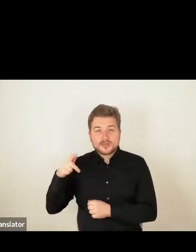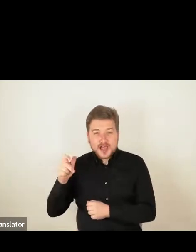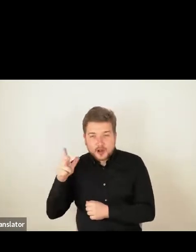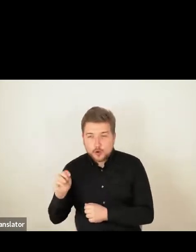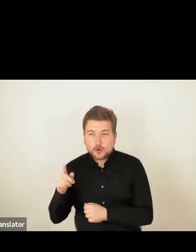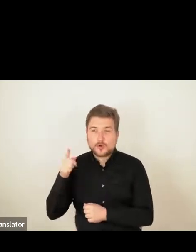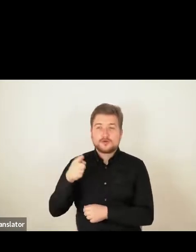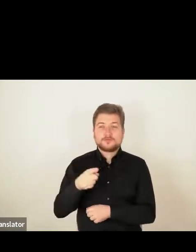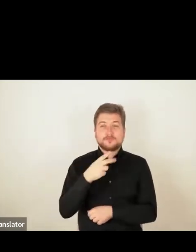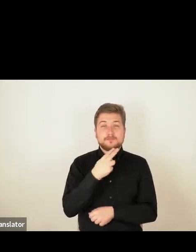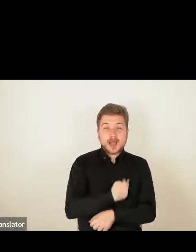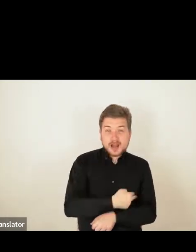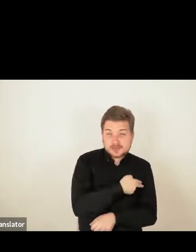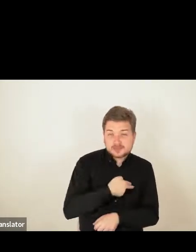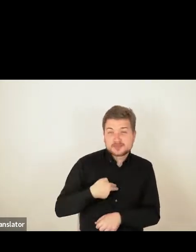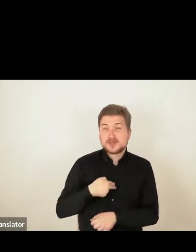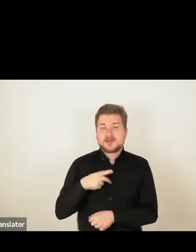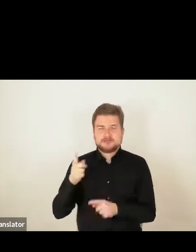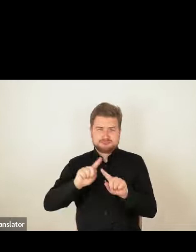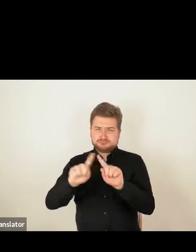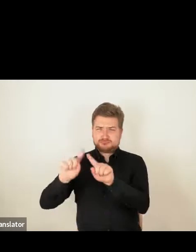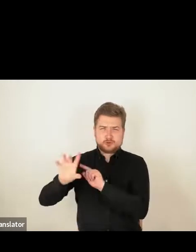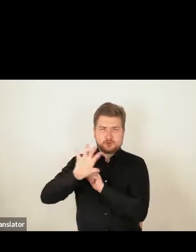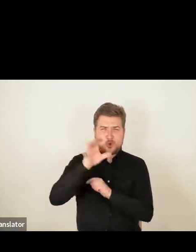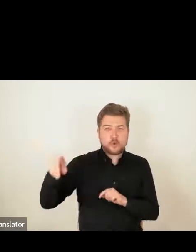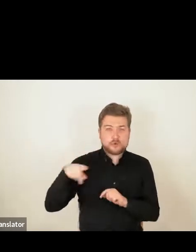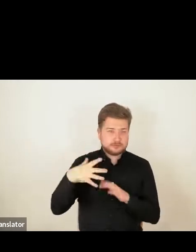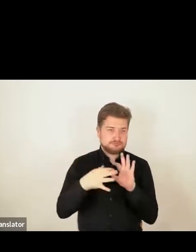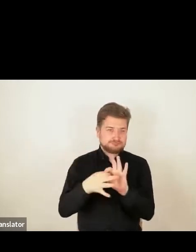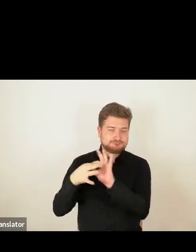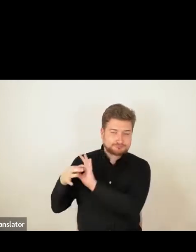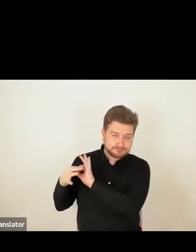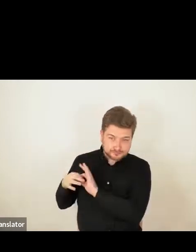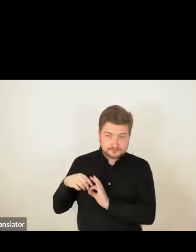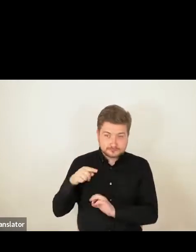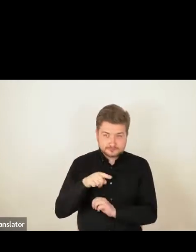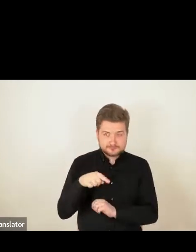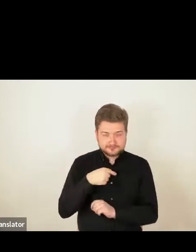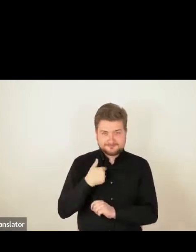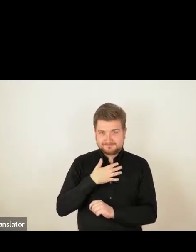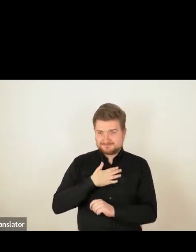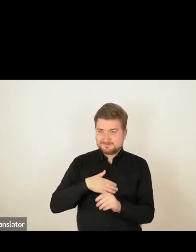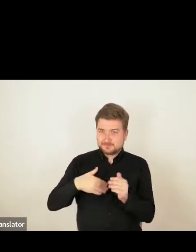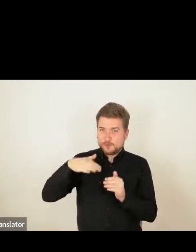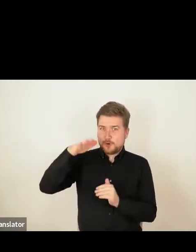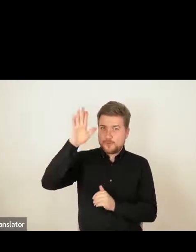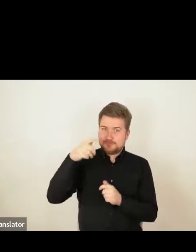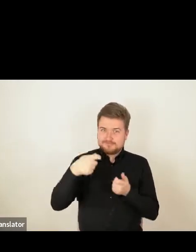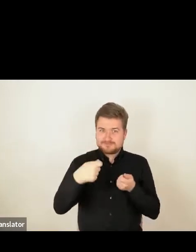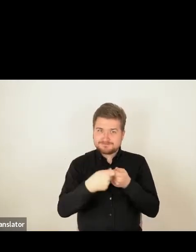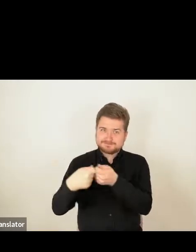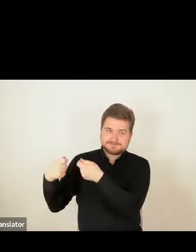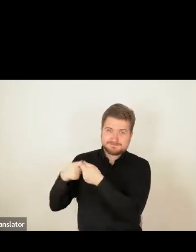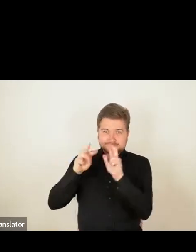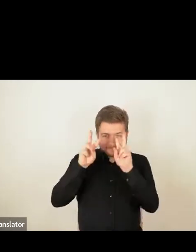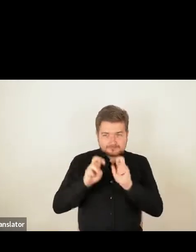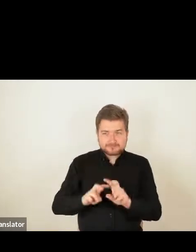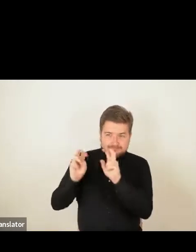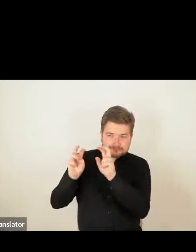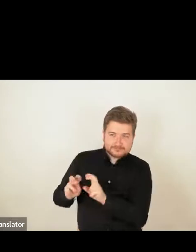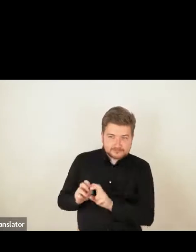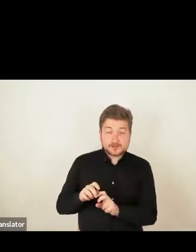forward to work with more parliaments, of course. We'll not do any spoilers, but there might be a longer